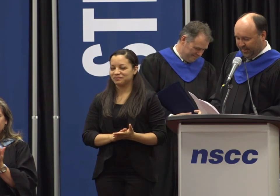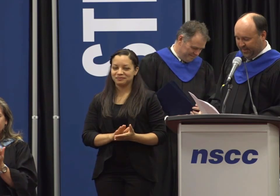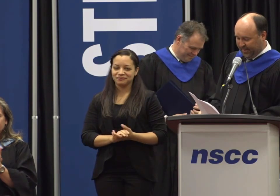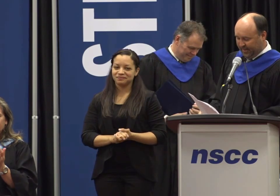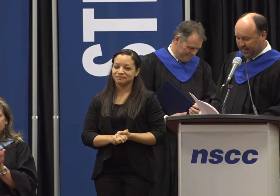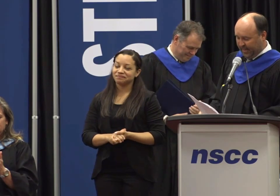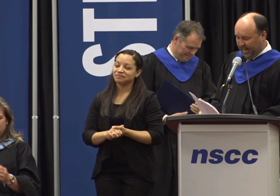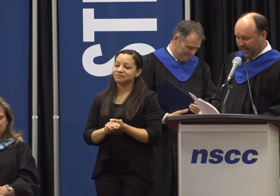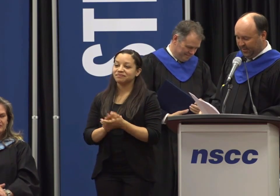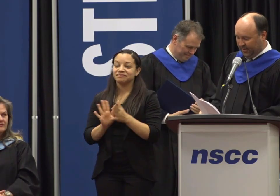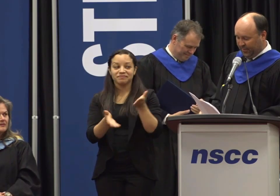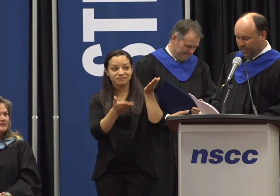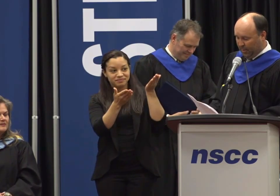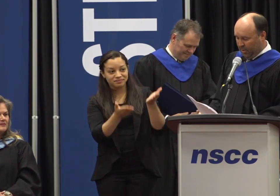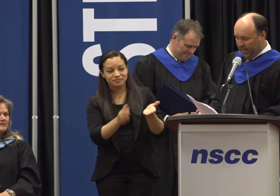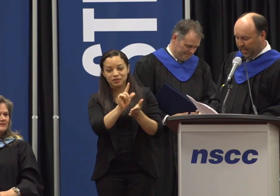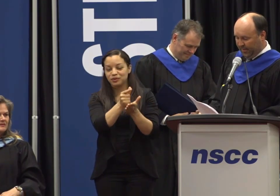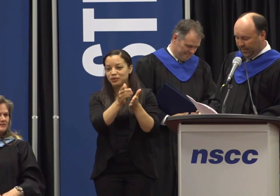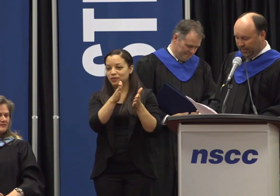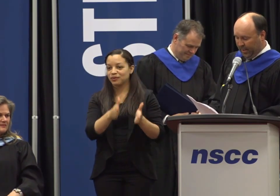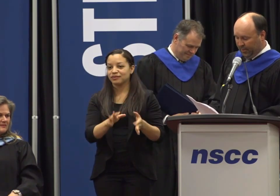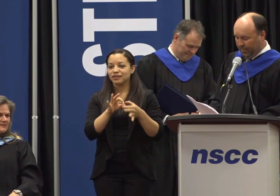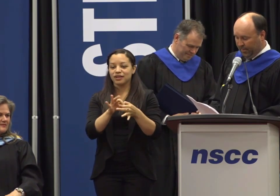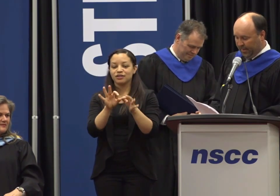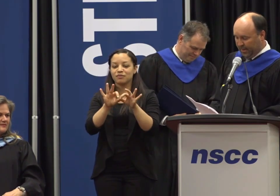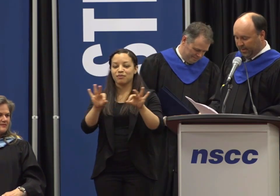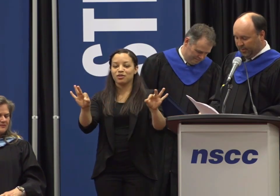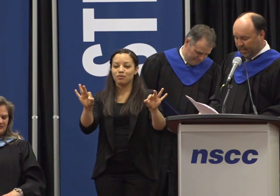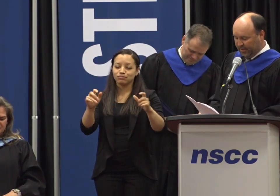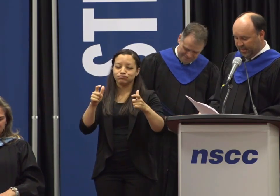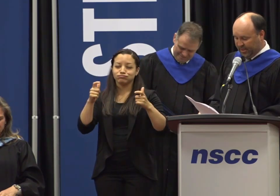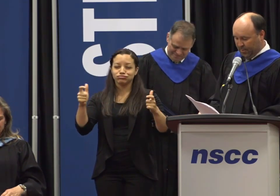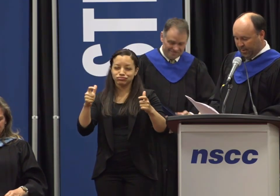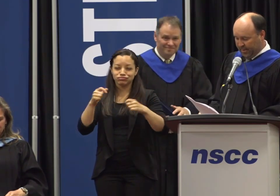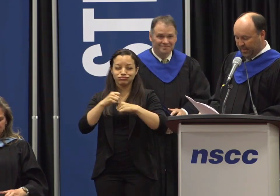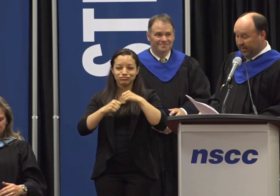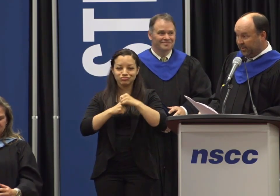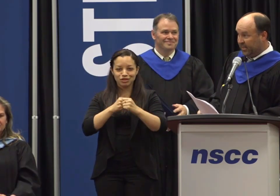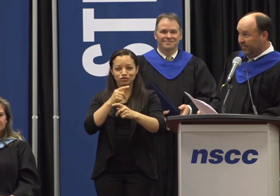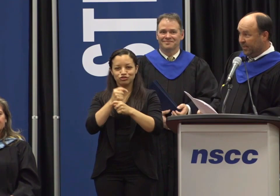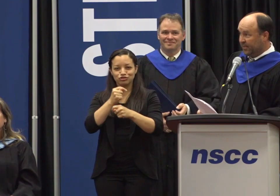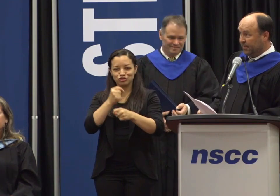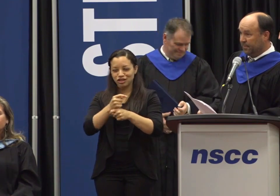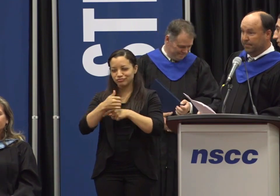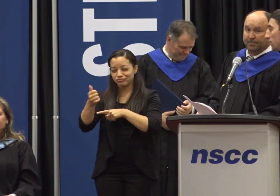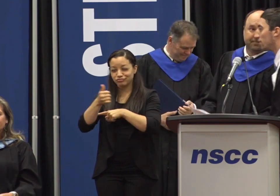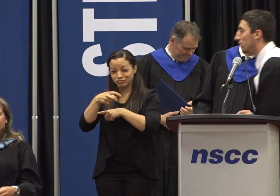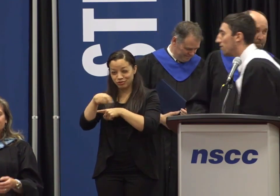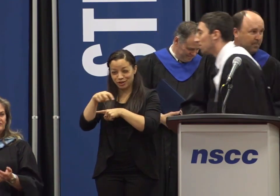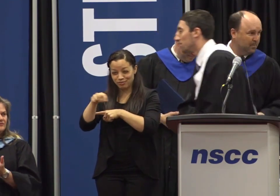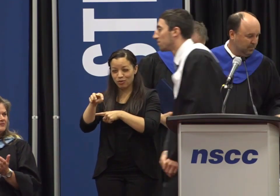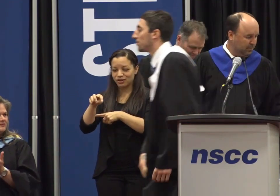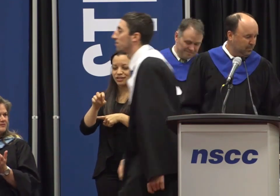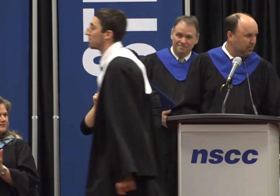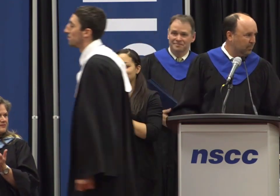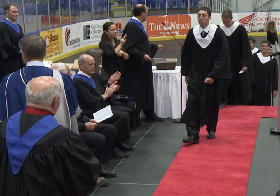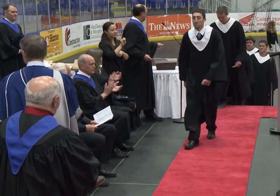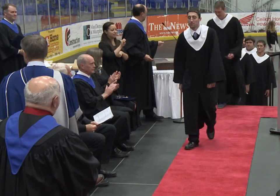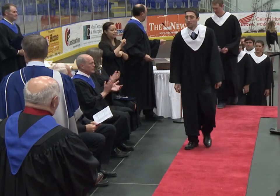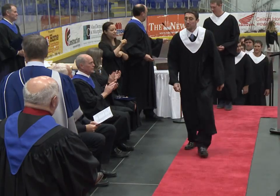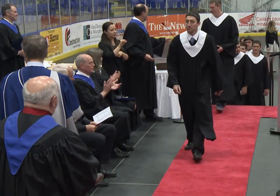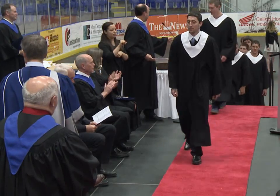Mr. President, the candidates for the Diploma in Heavy Duty Equipment Repair, Truck and Transport. Steve Chisholm.